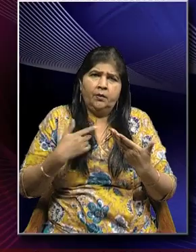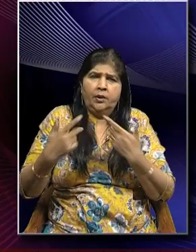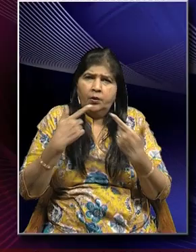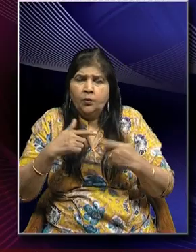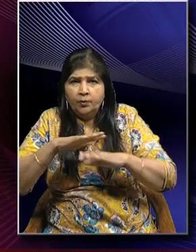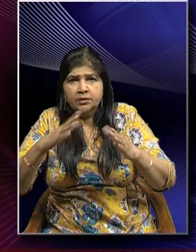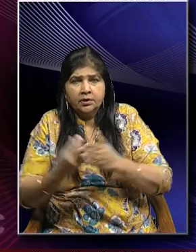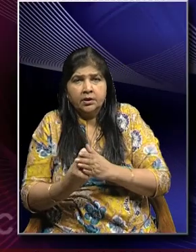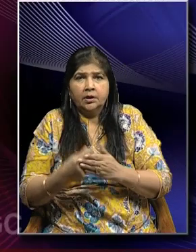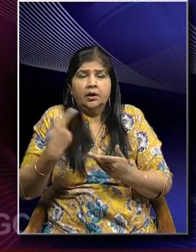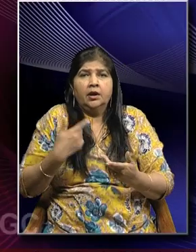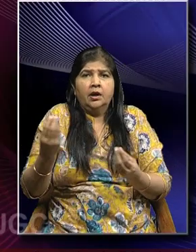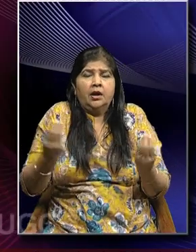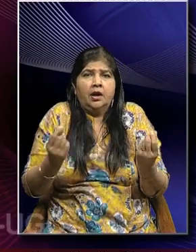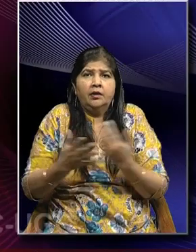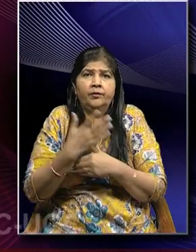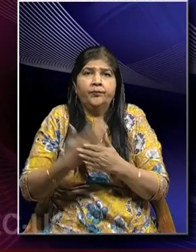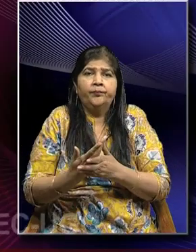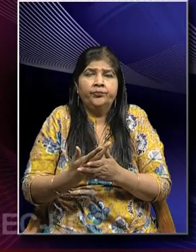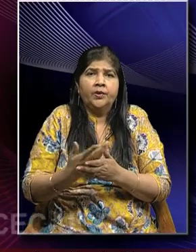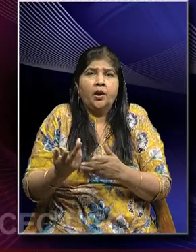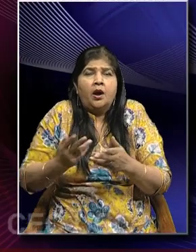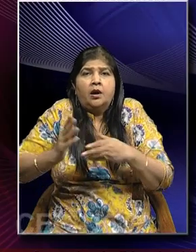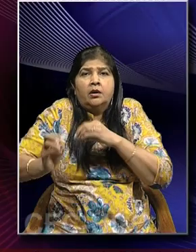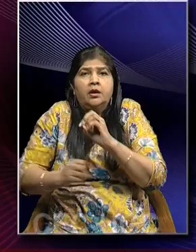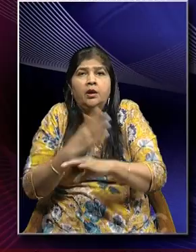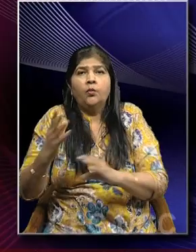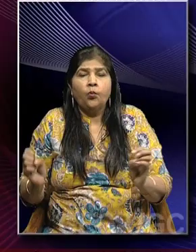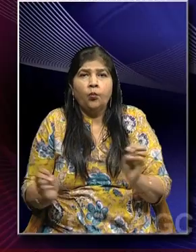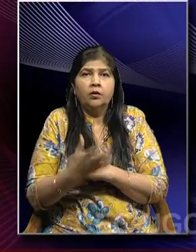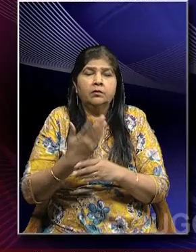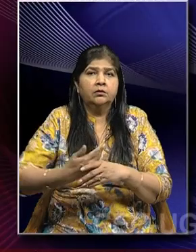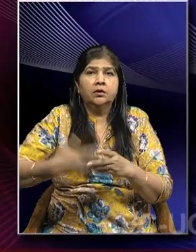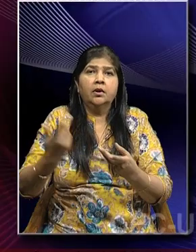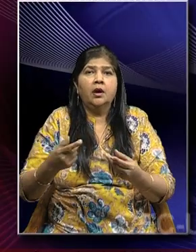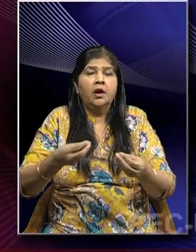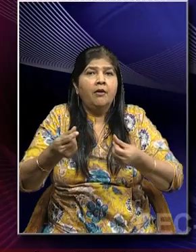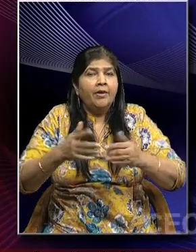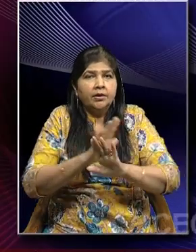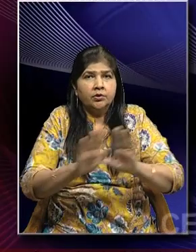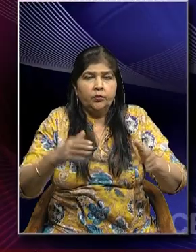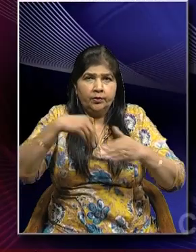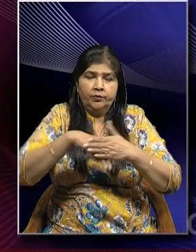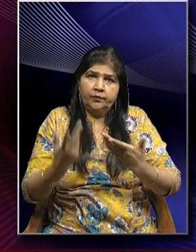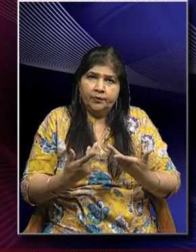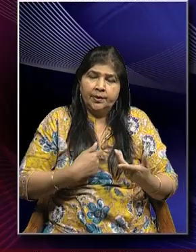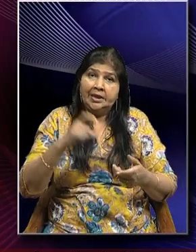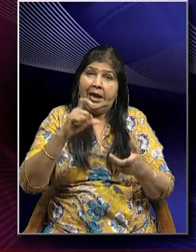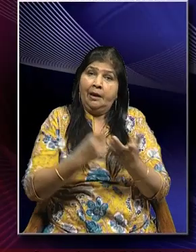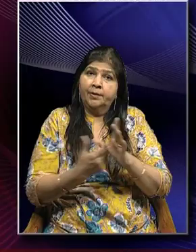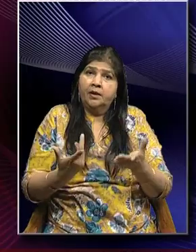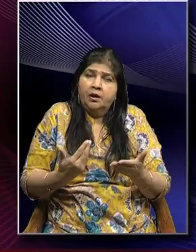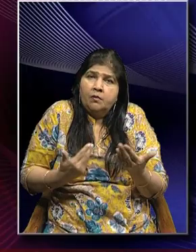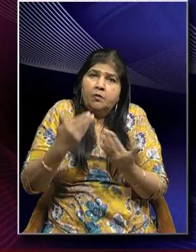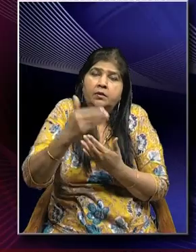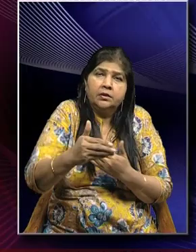So it is basically a kind of evaluation of the non-financial performance of a company. To what extent you